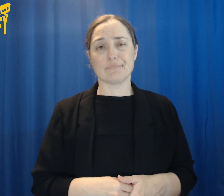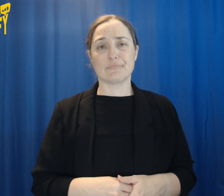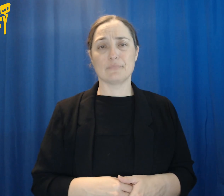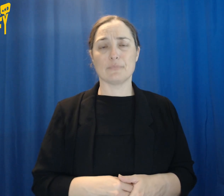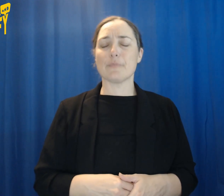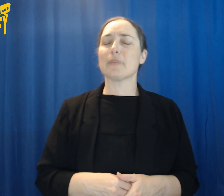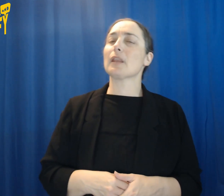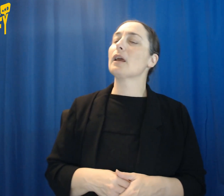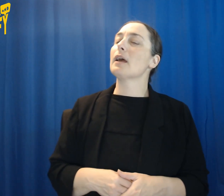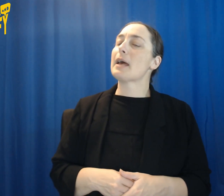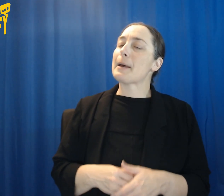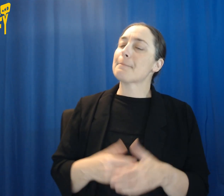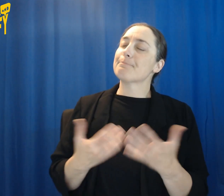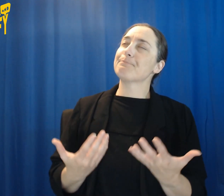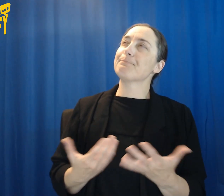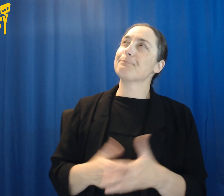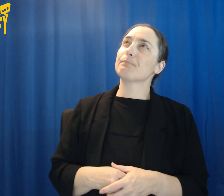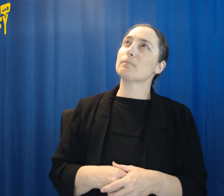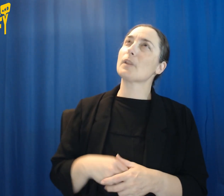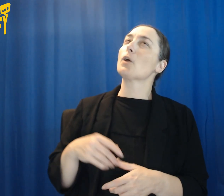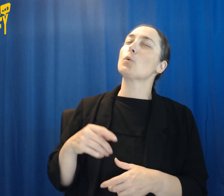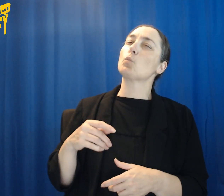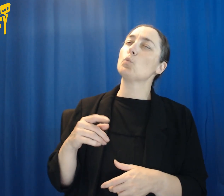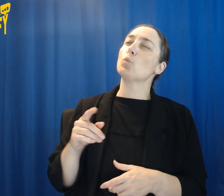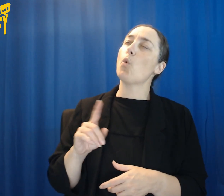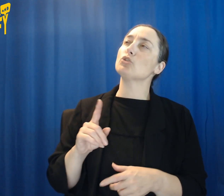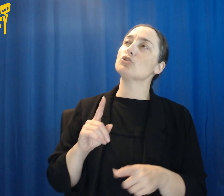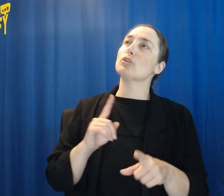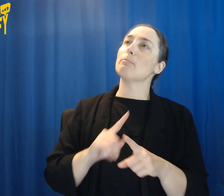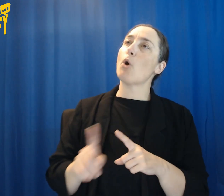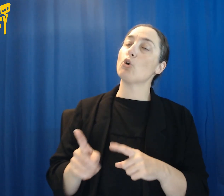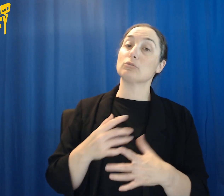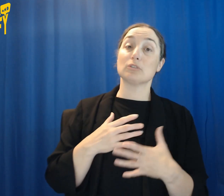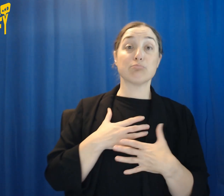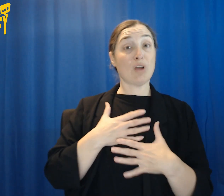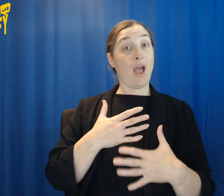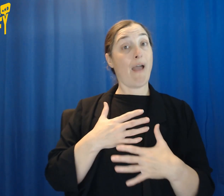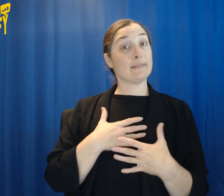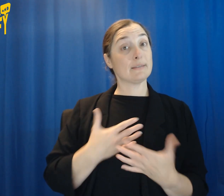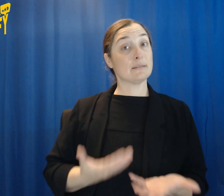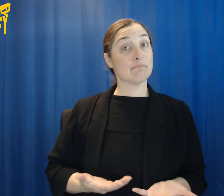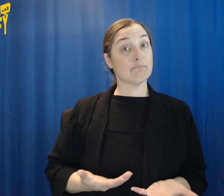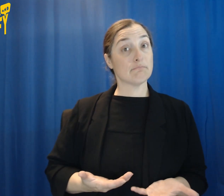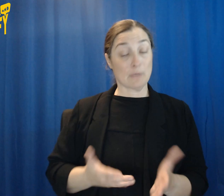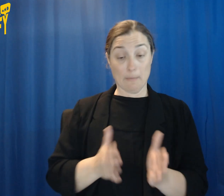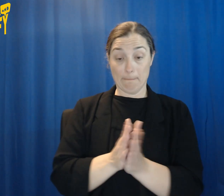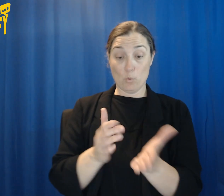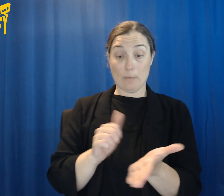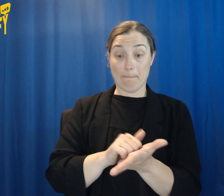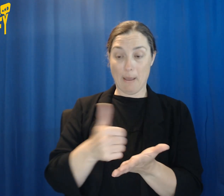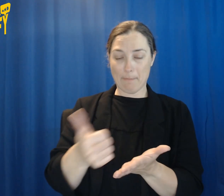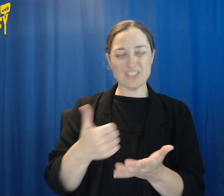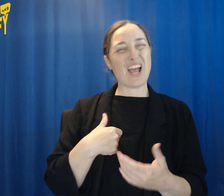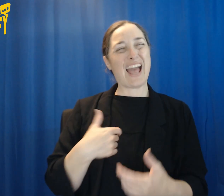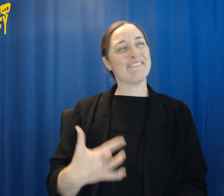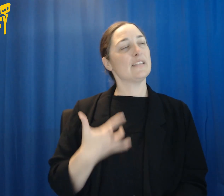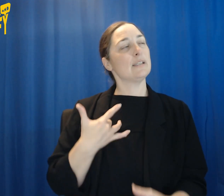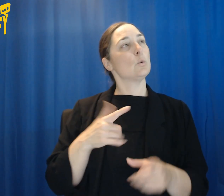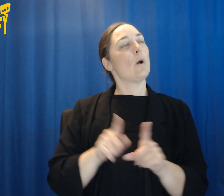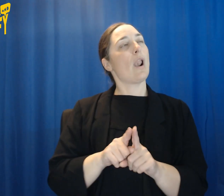been the thing that has been the most surprising now that you've published a book? Somehow I feel that like if I publish